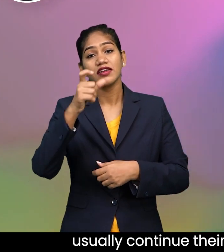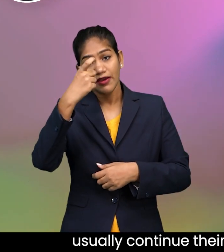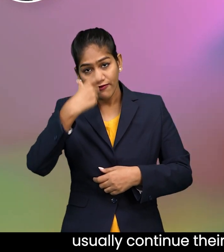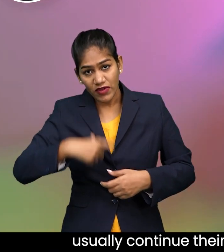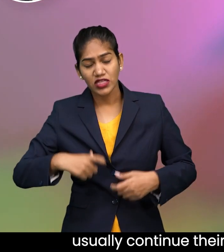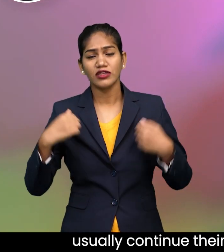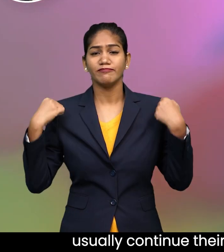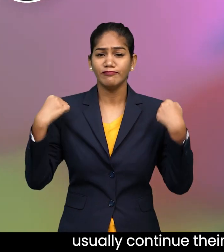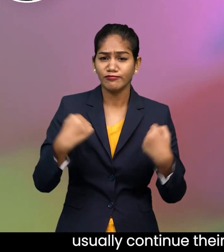possible.